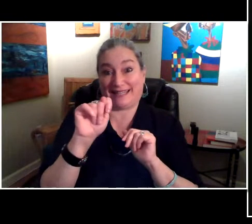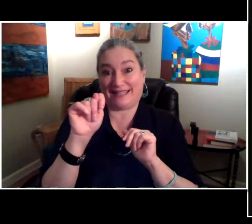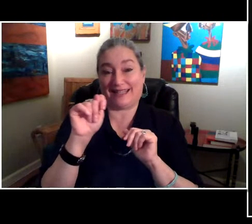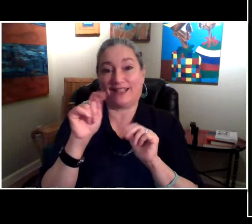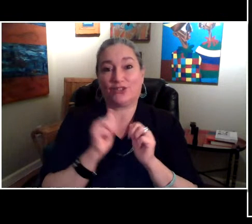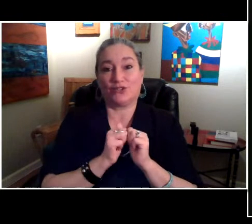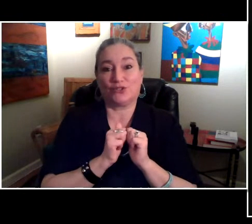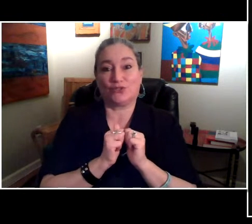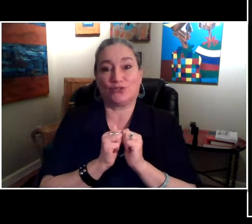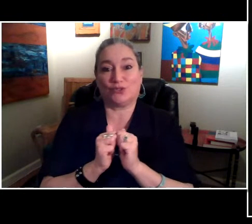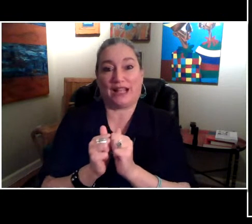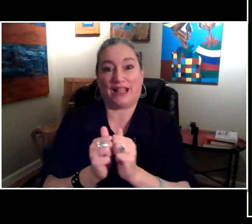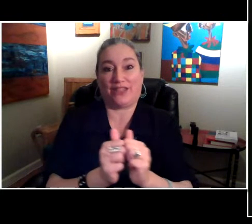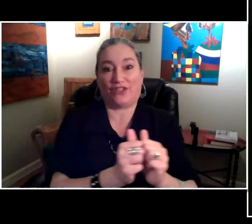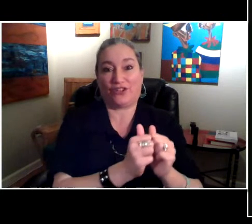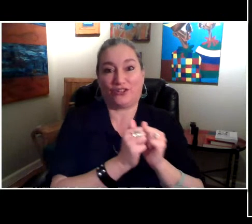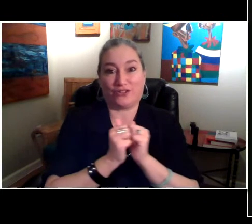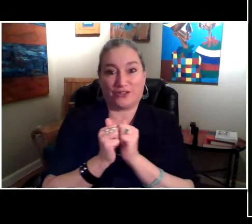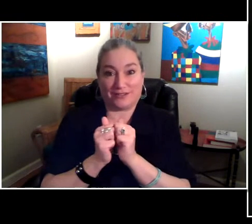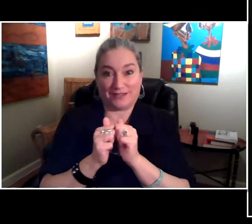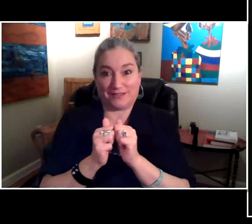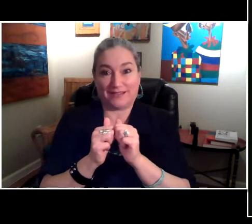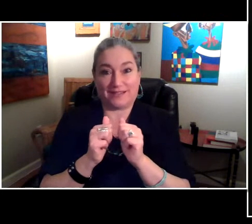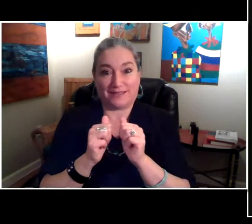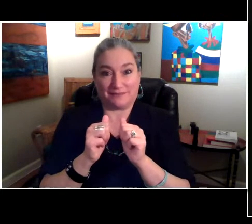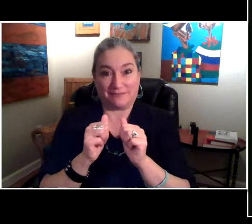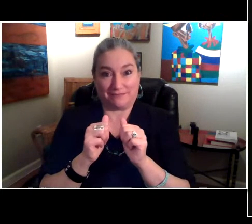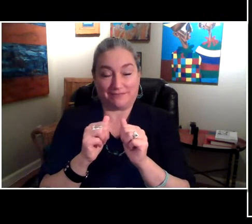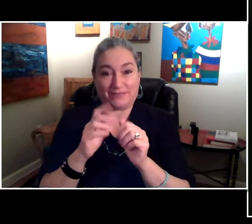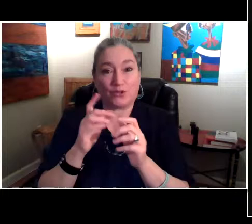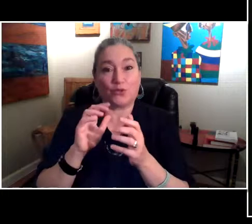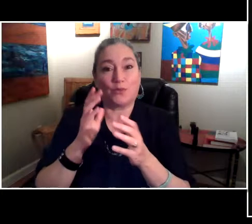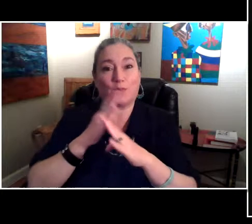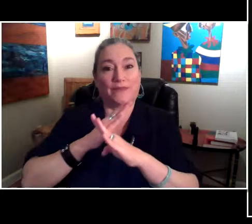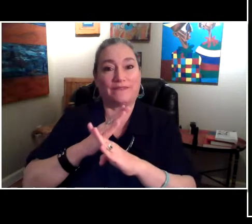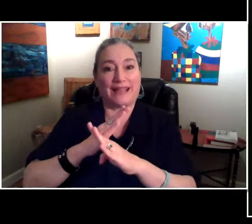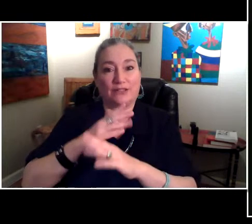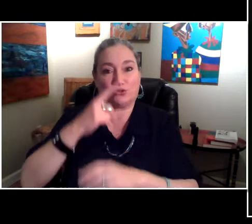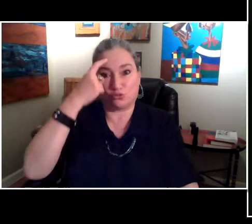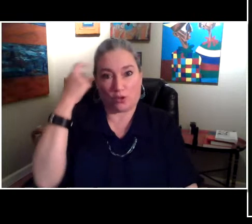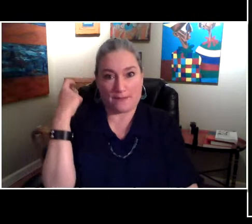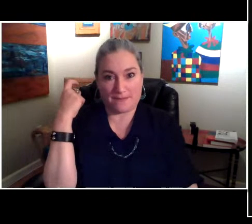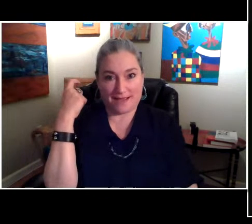navigational, social, and the T in together